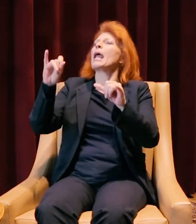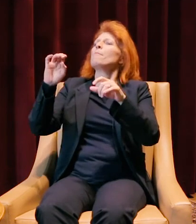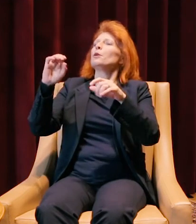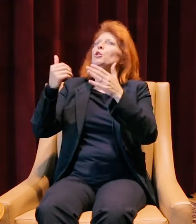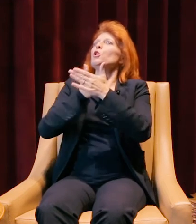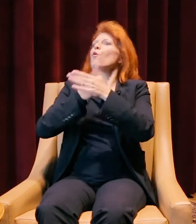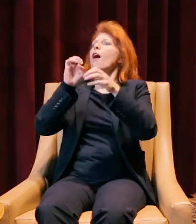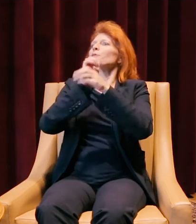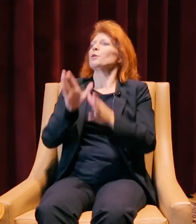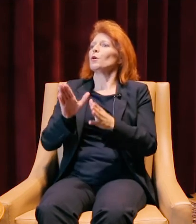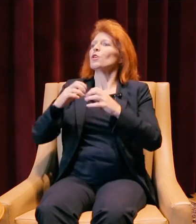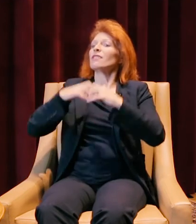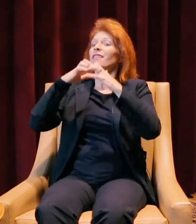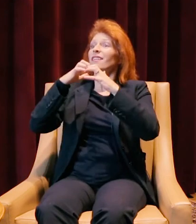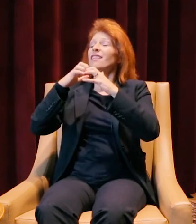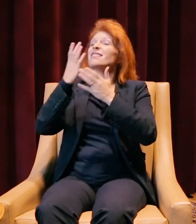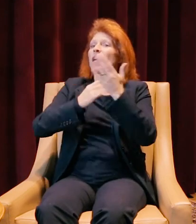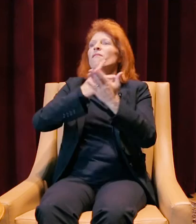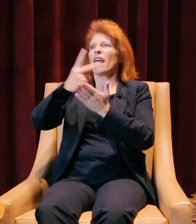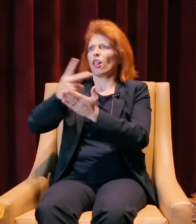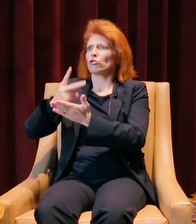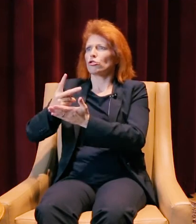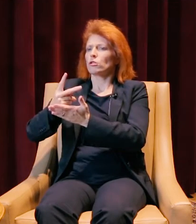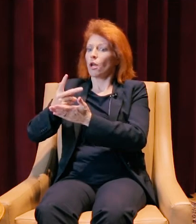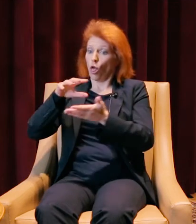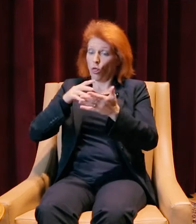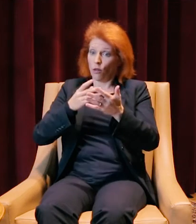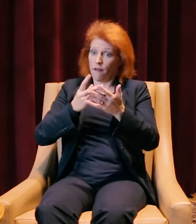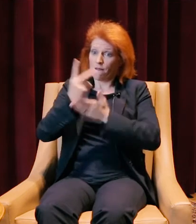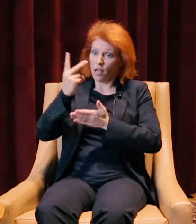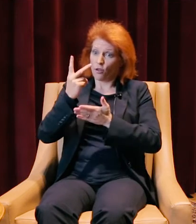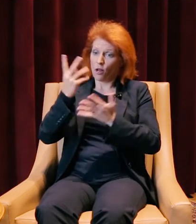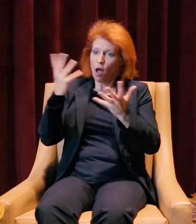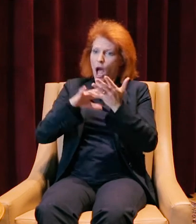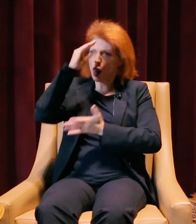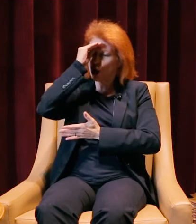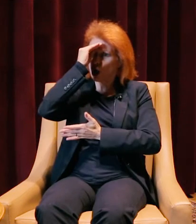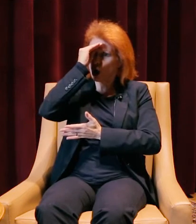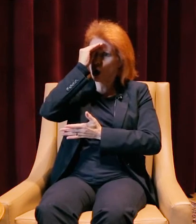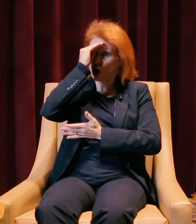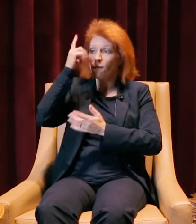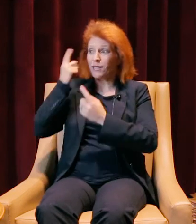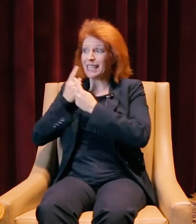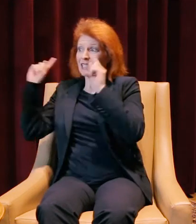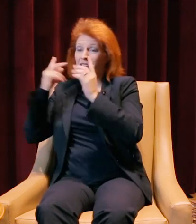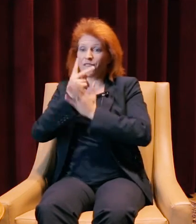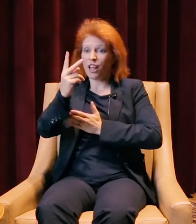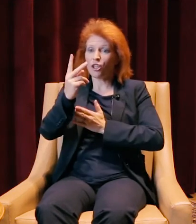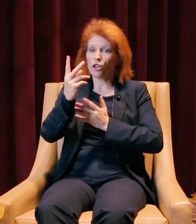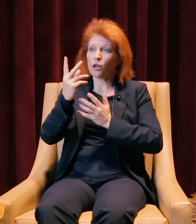starting out, I had several failures. And what I realized was the same keys to success in business